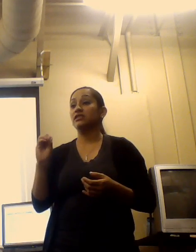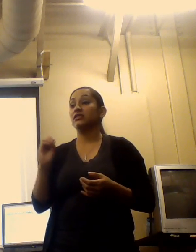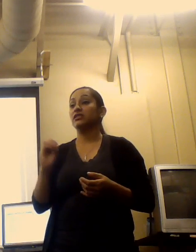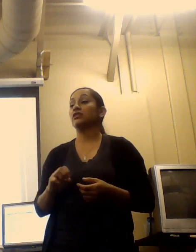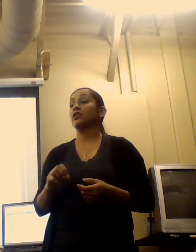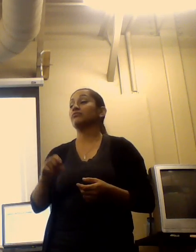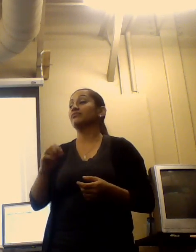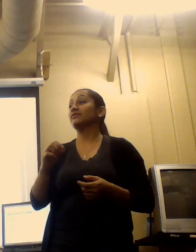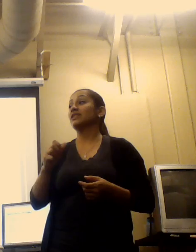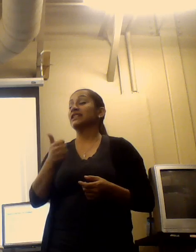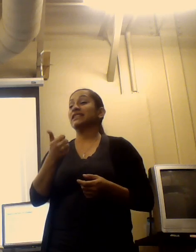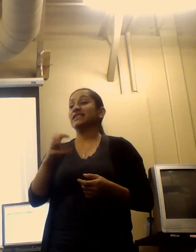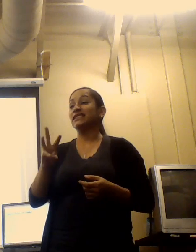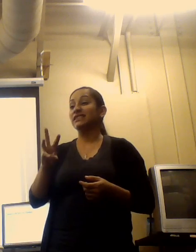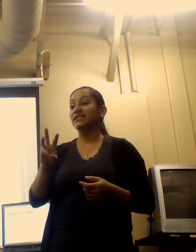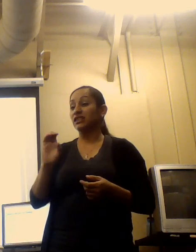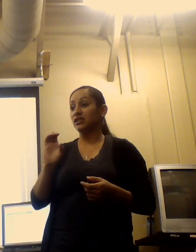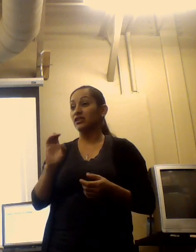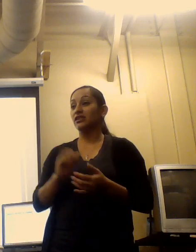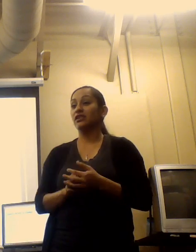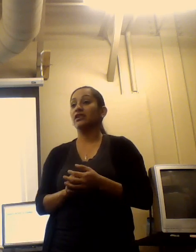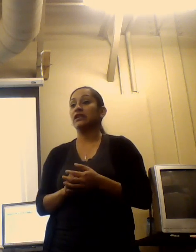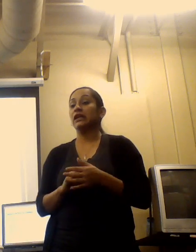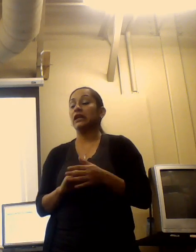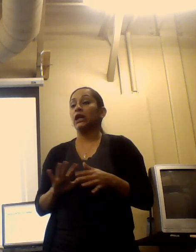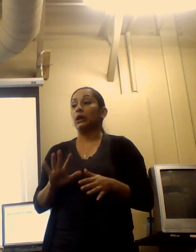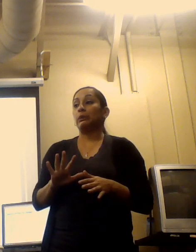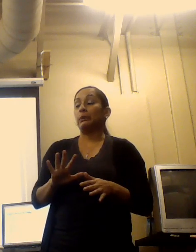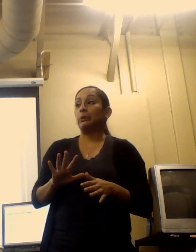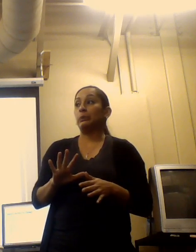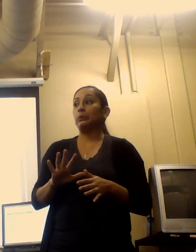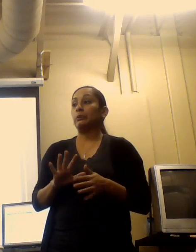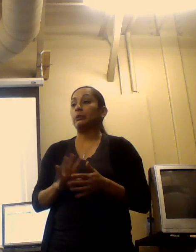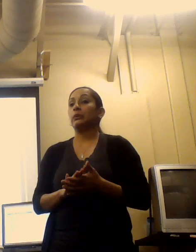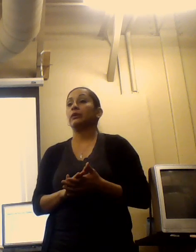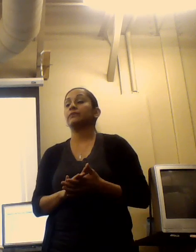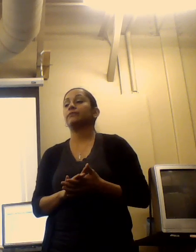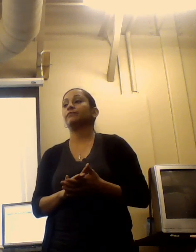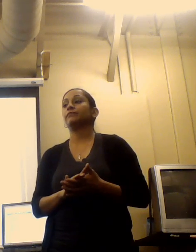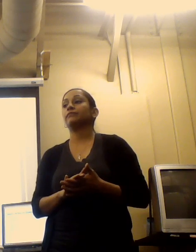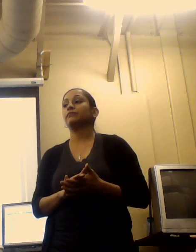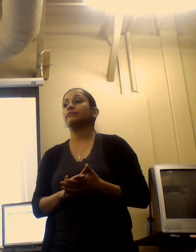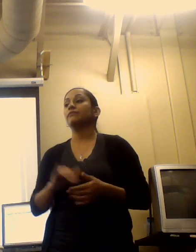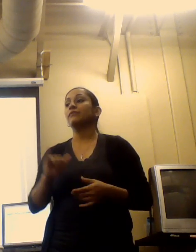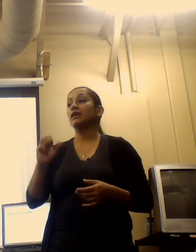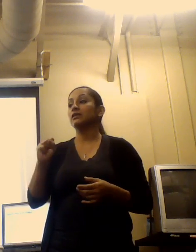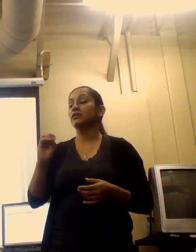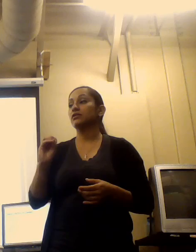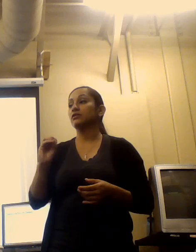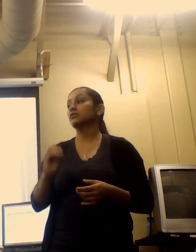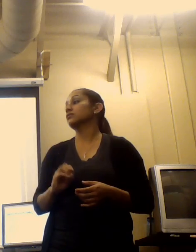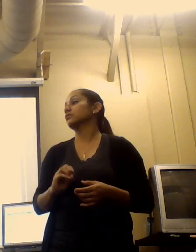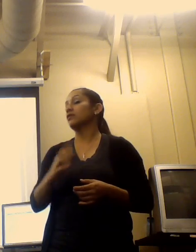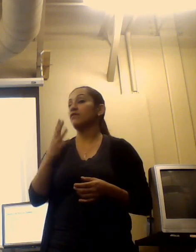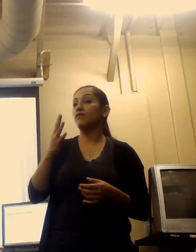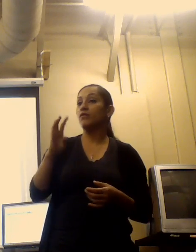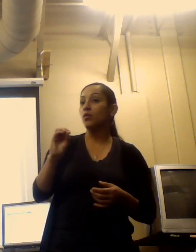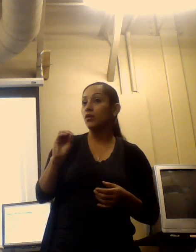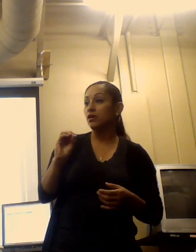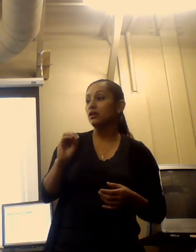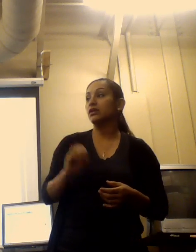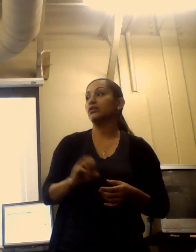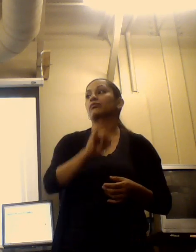is significantly more sensitive than ISO 400, which is more sensitive than ISO 100. It's the same